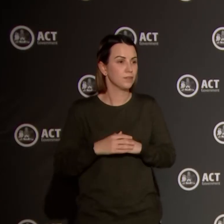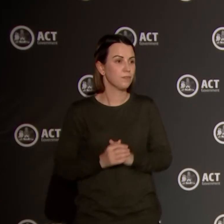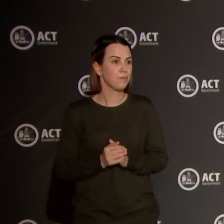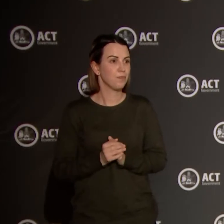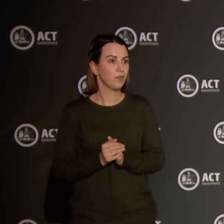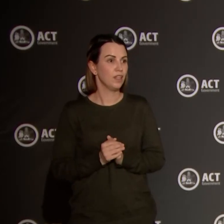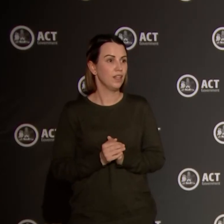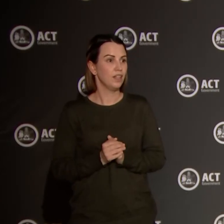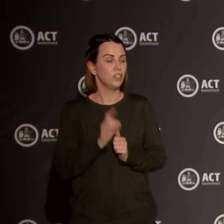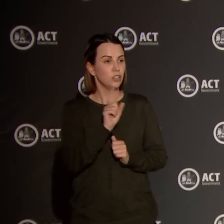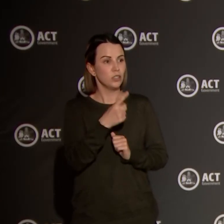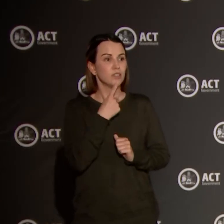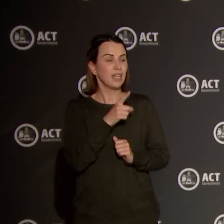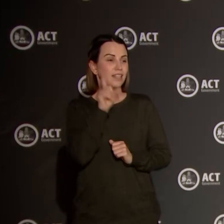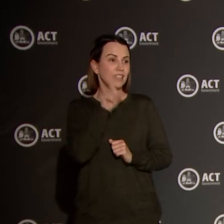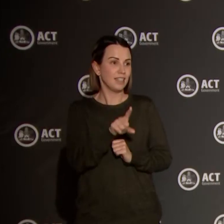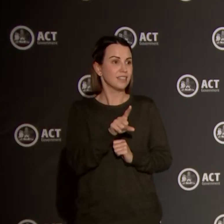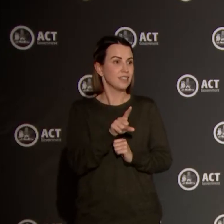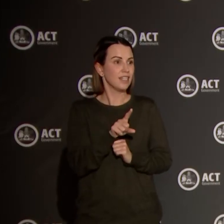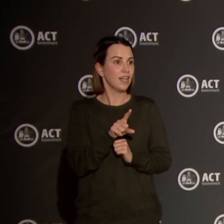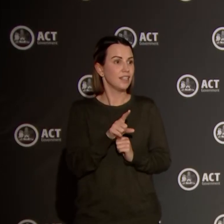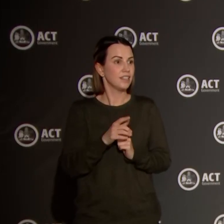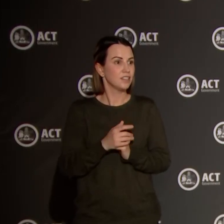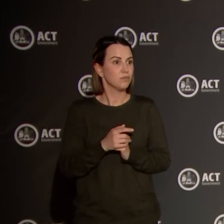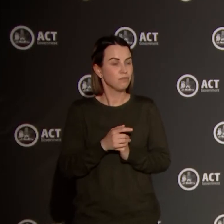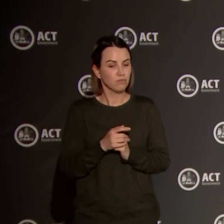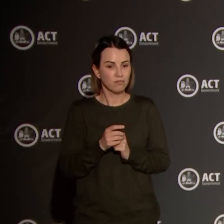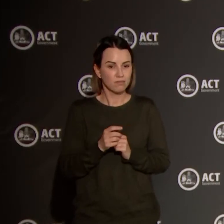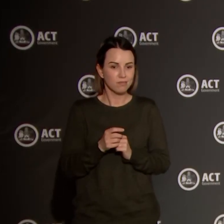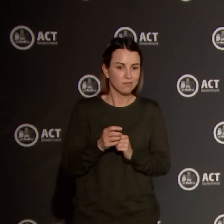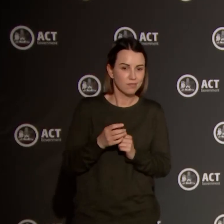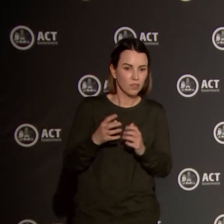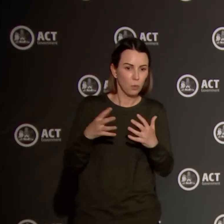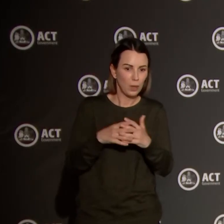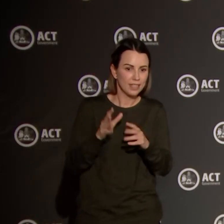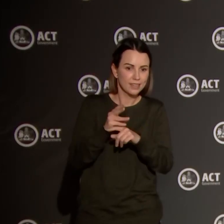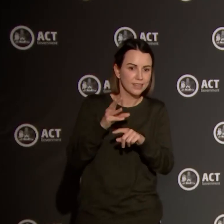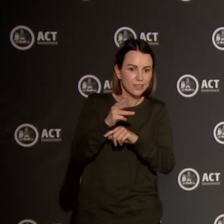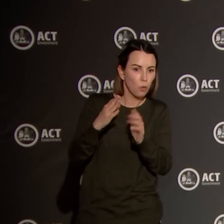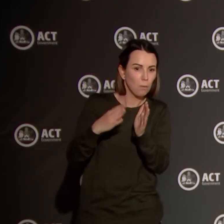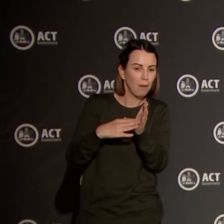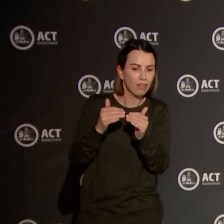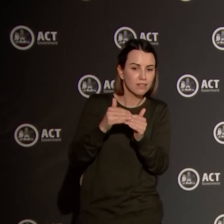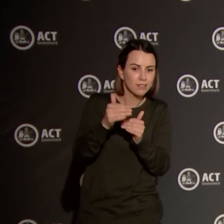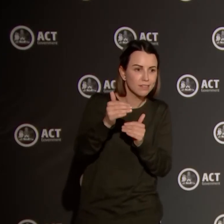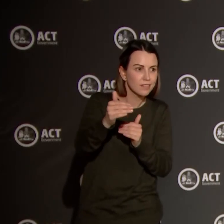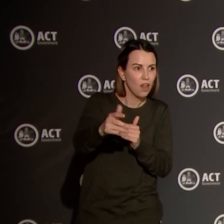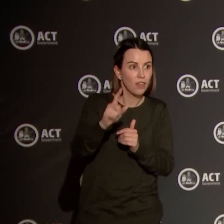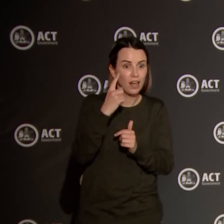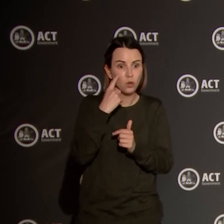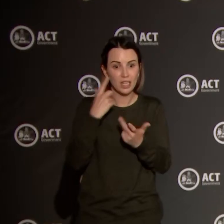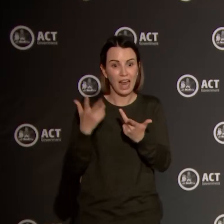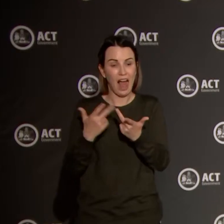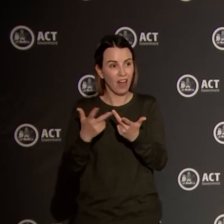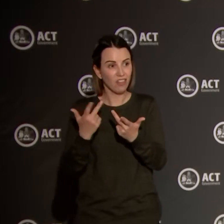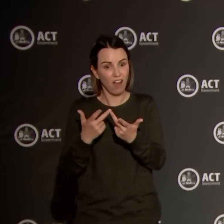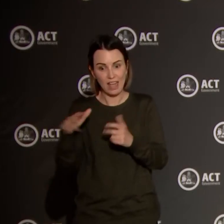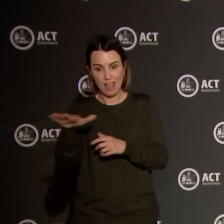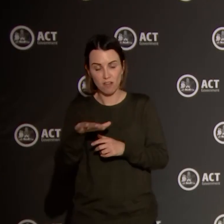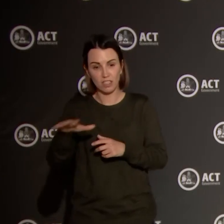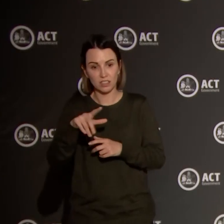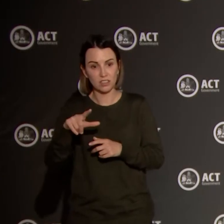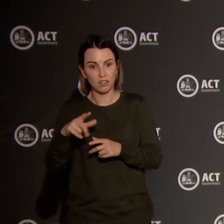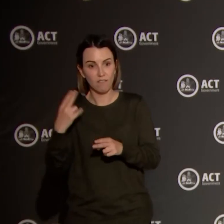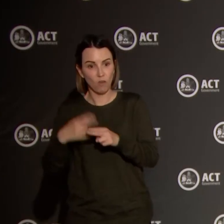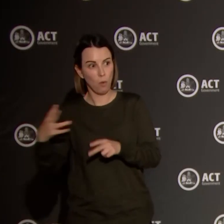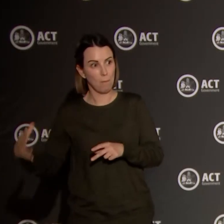mentioned yesterday that in further weeks and months the government would look at other sectors to perhaps a good mandate policy. Can you